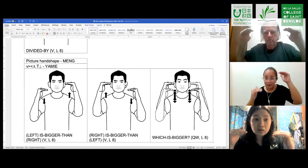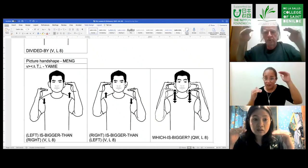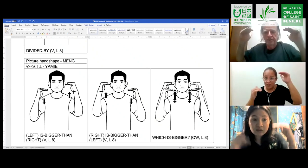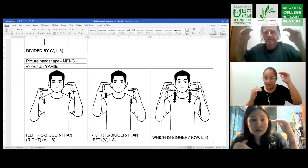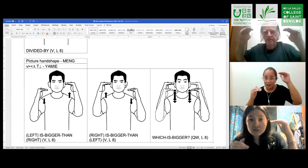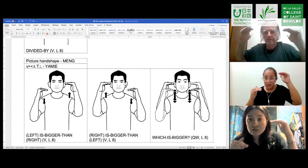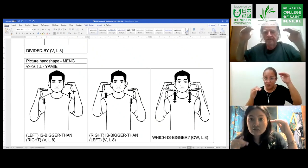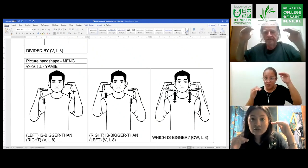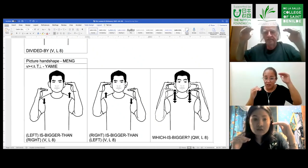Which is bigger?